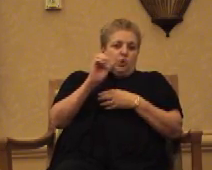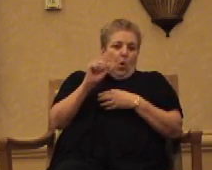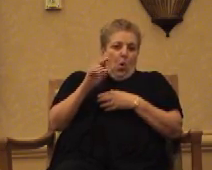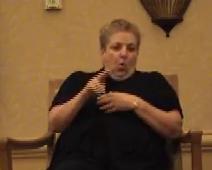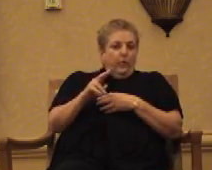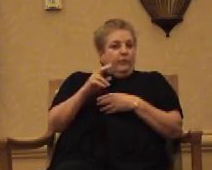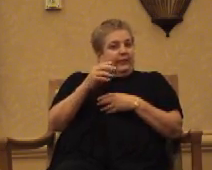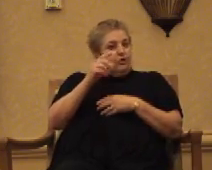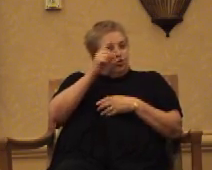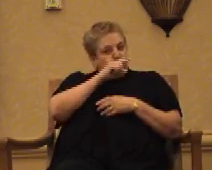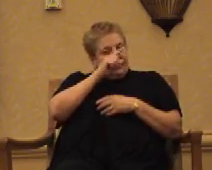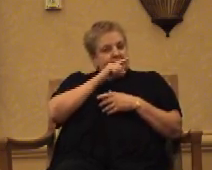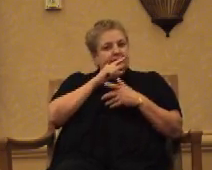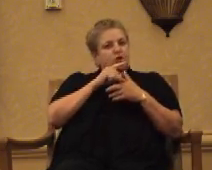do. Rome in the Caribbean.